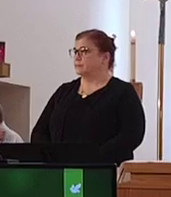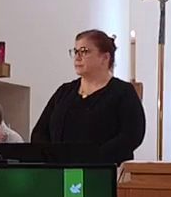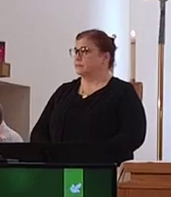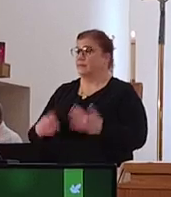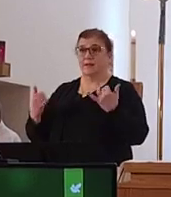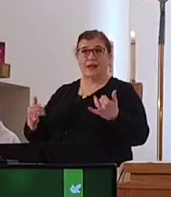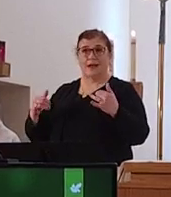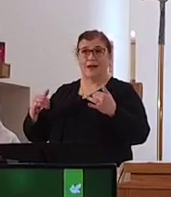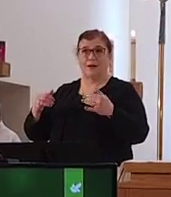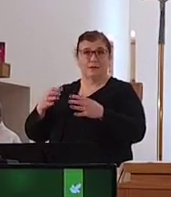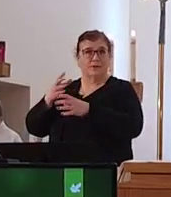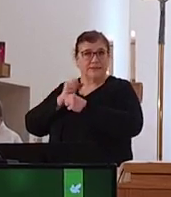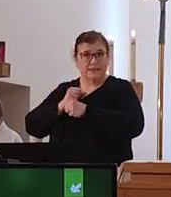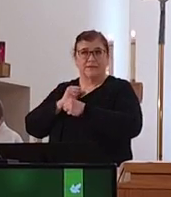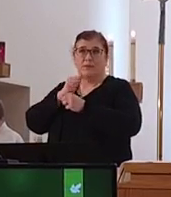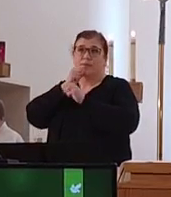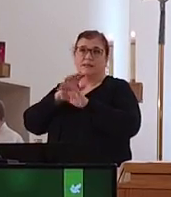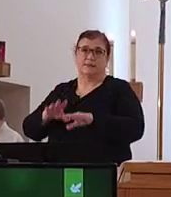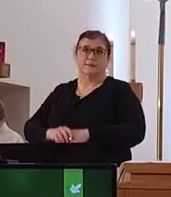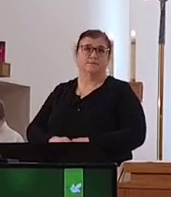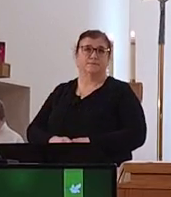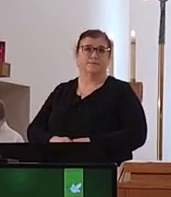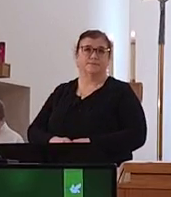Now receive the blessing.